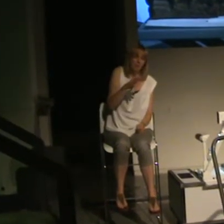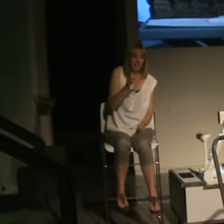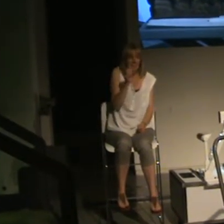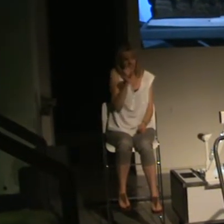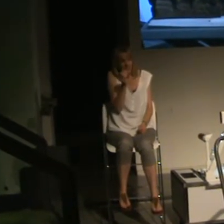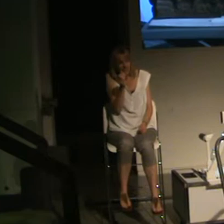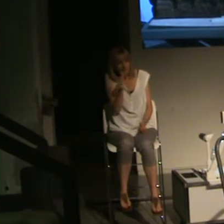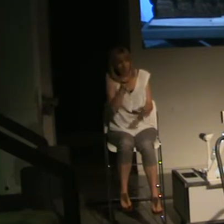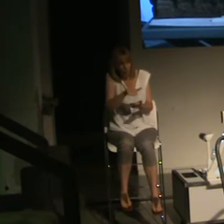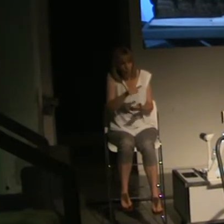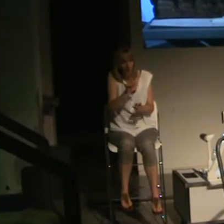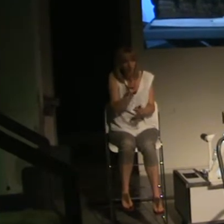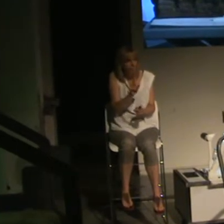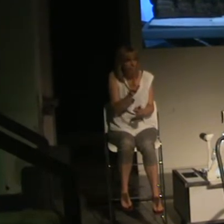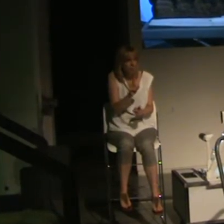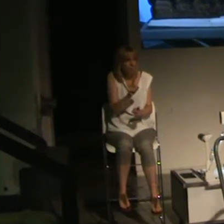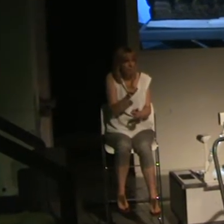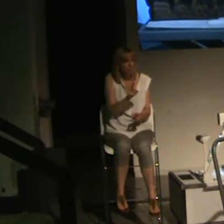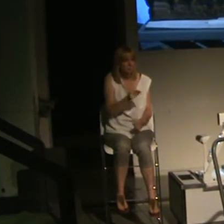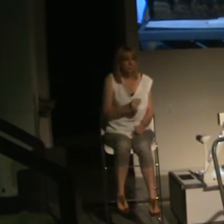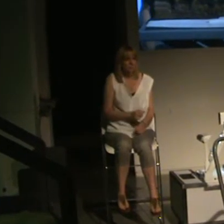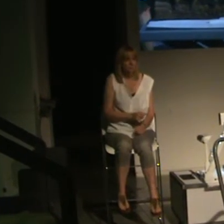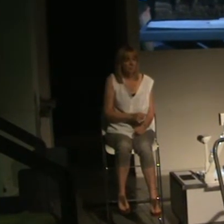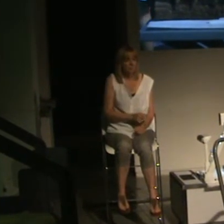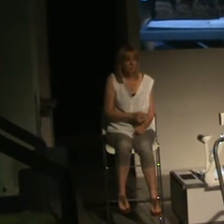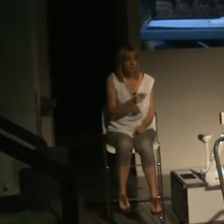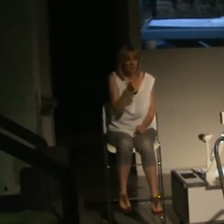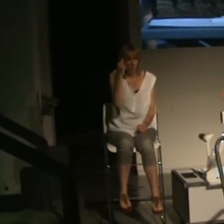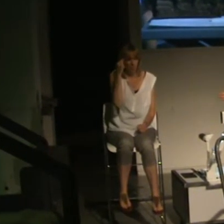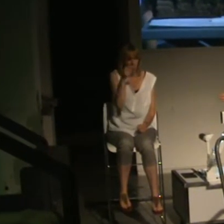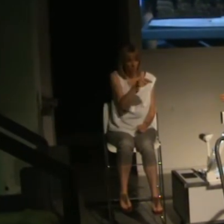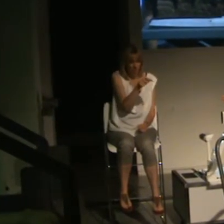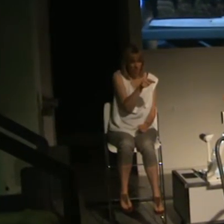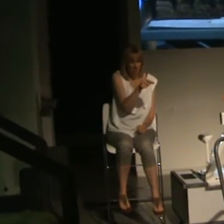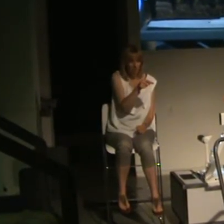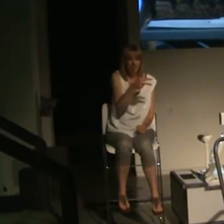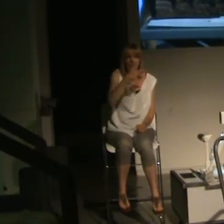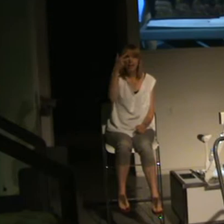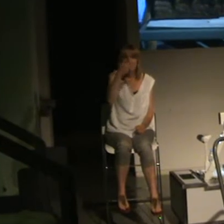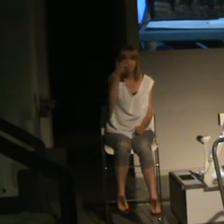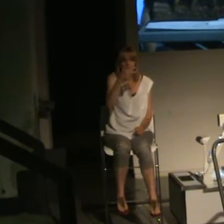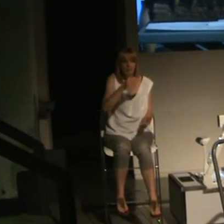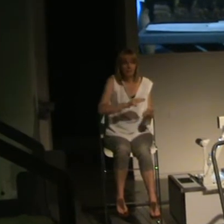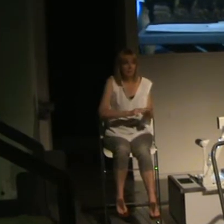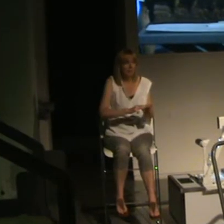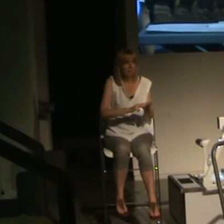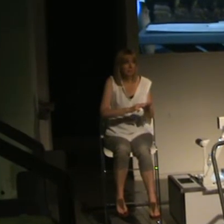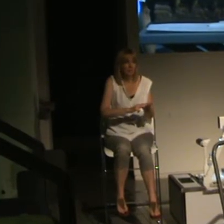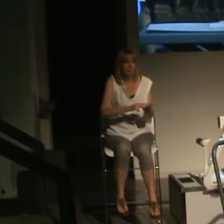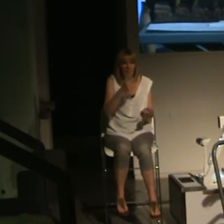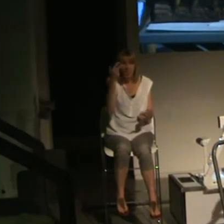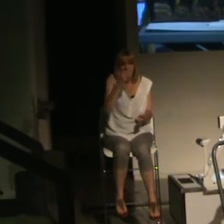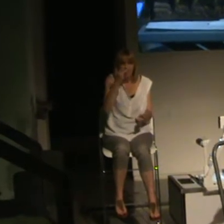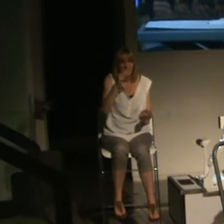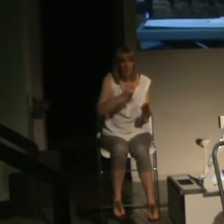was this one, a total body length, 18 metres. 18